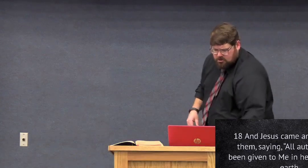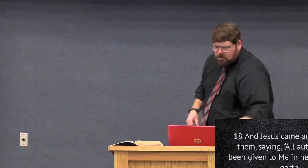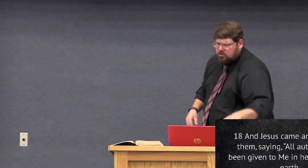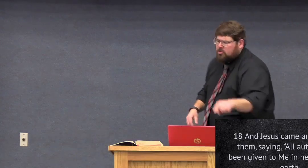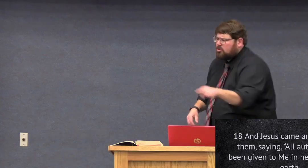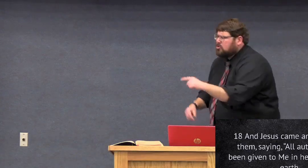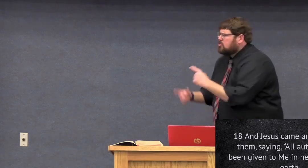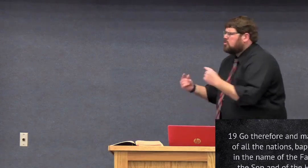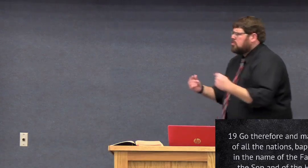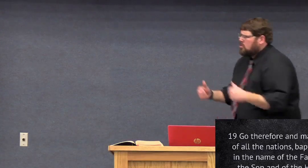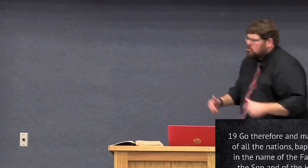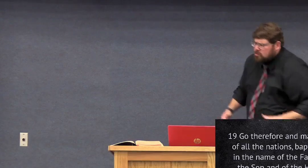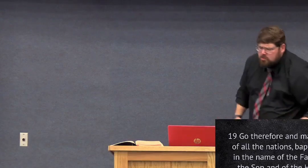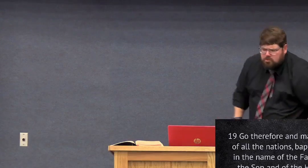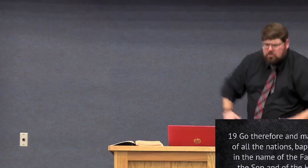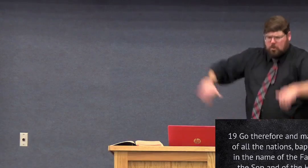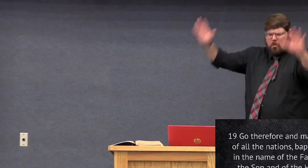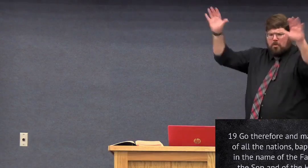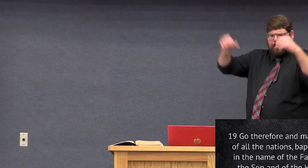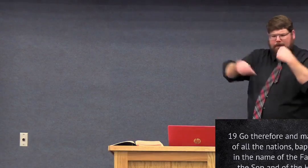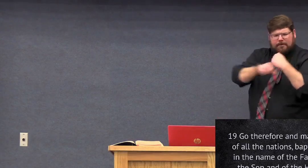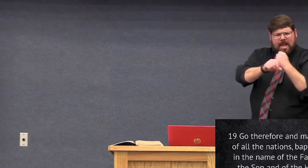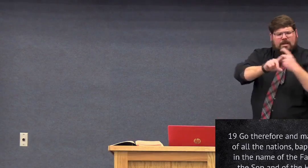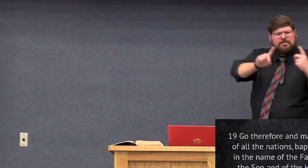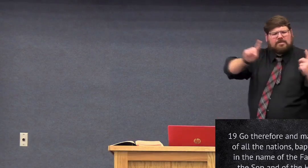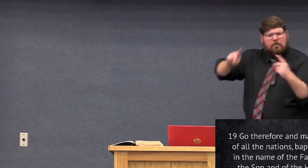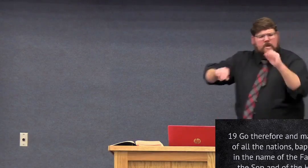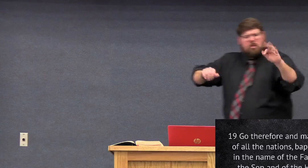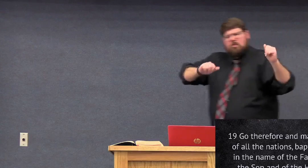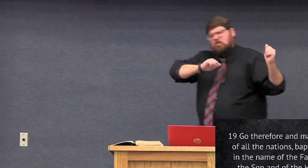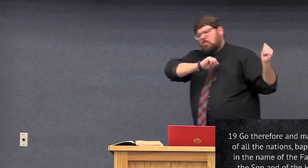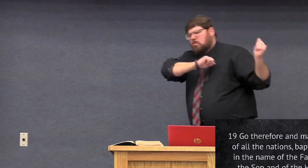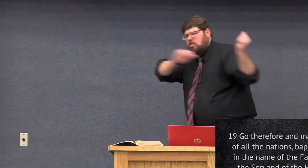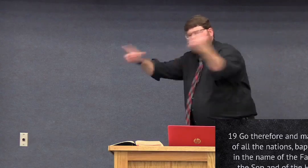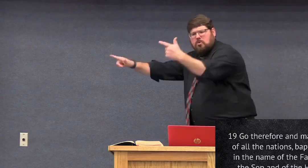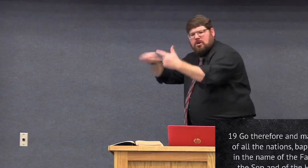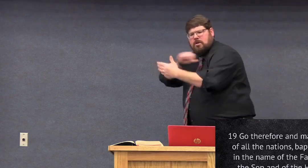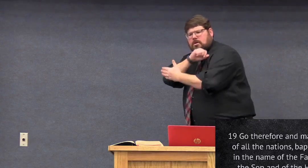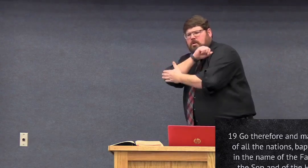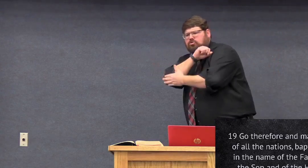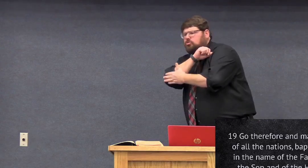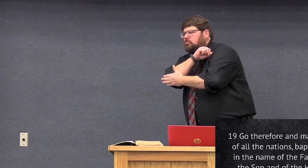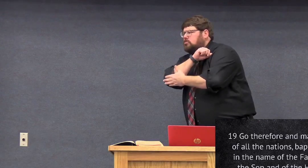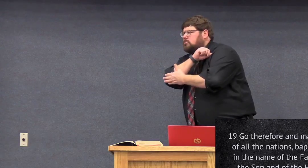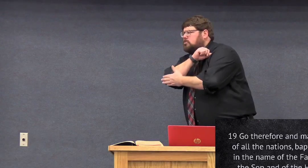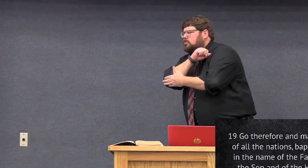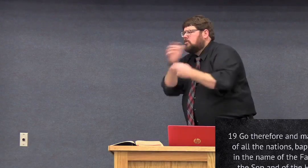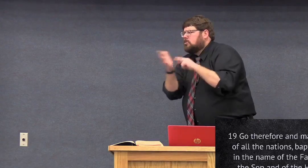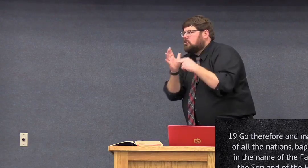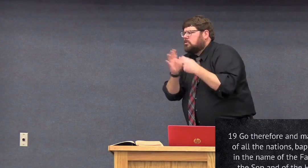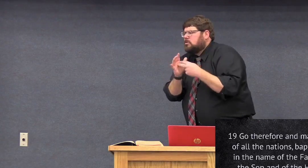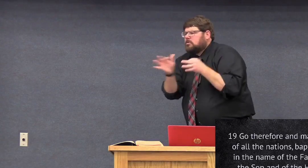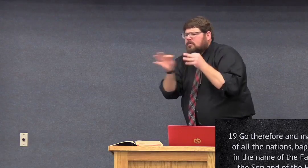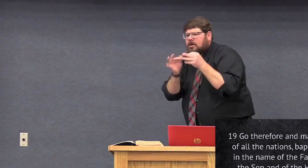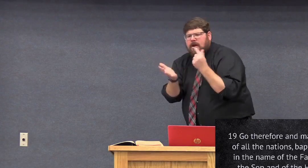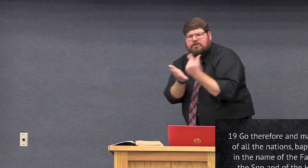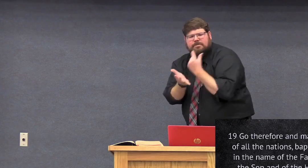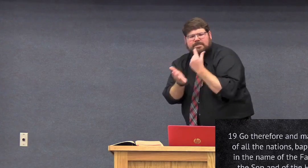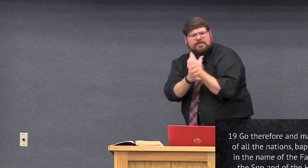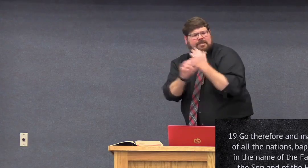earth. And so now, go and make disciples of all the nations." What does